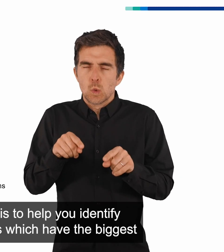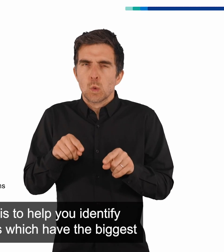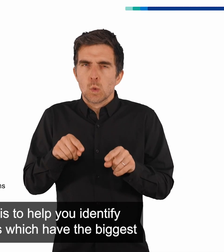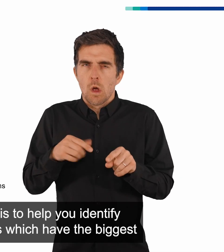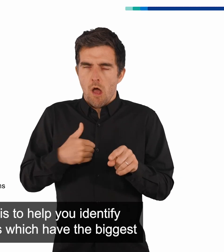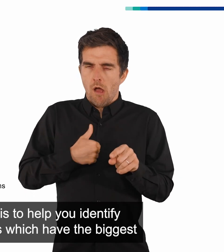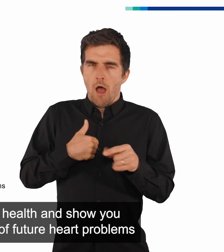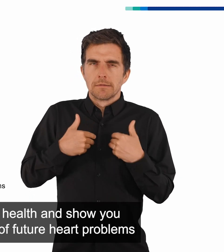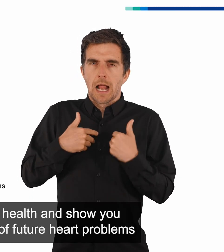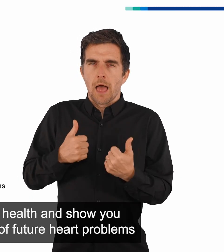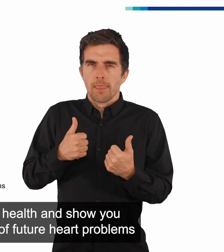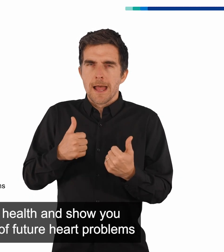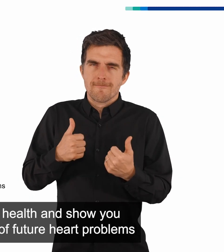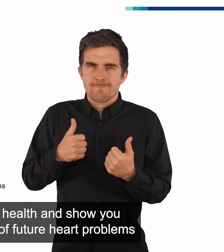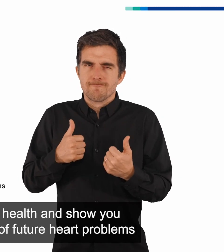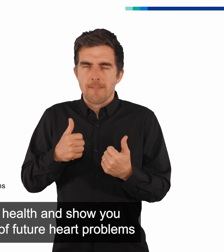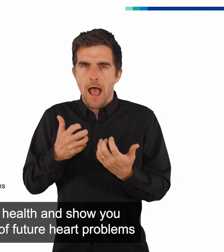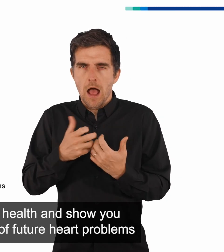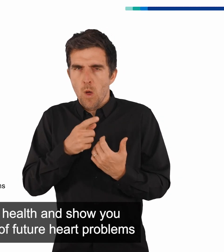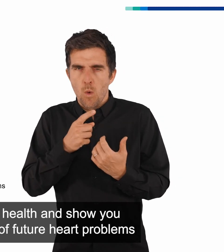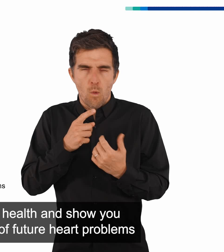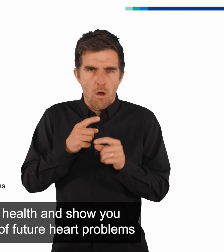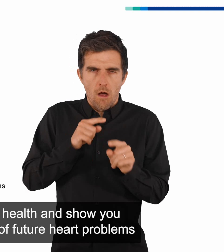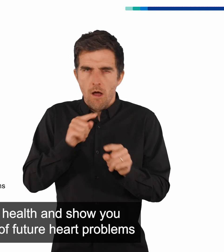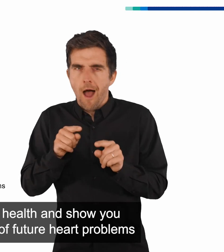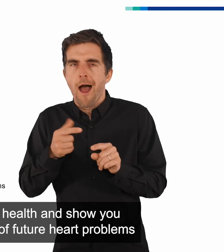ways to reduce the risk of future heart problems.